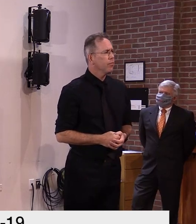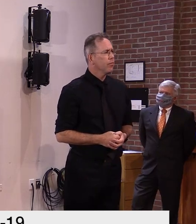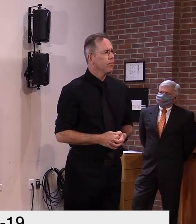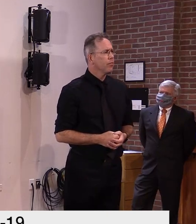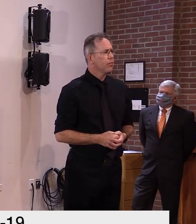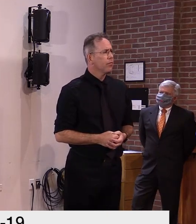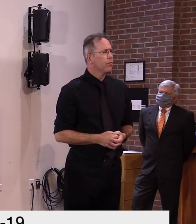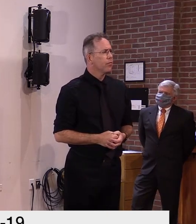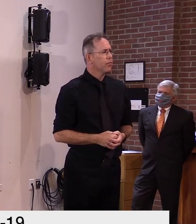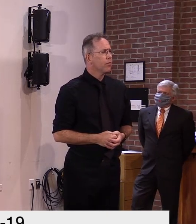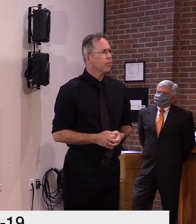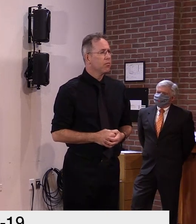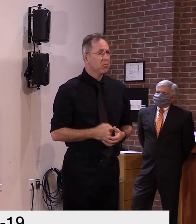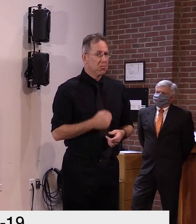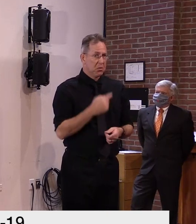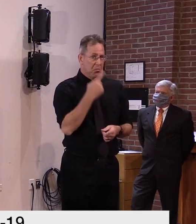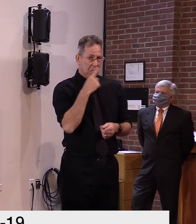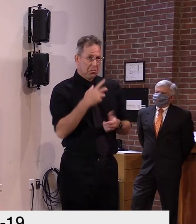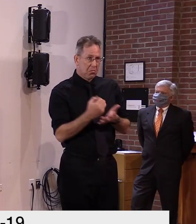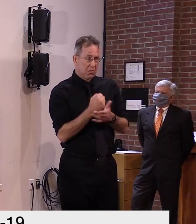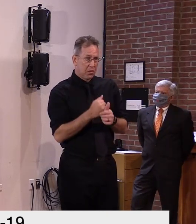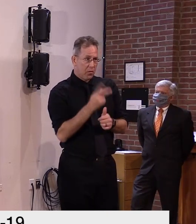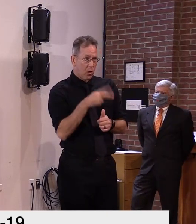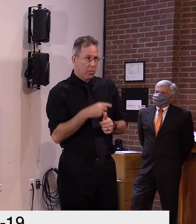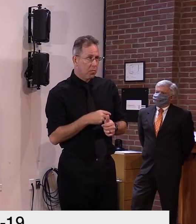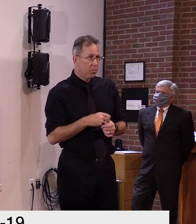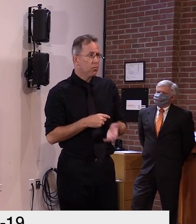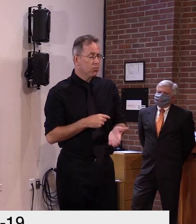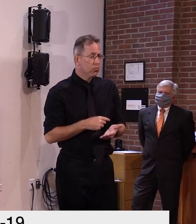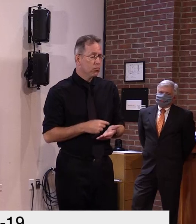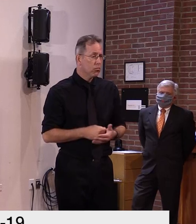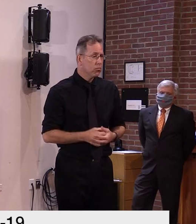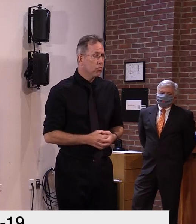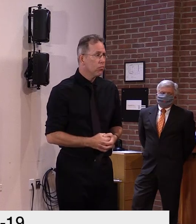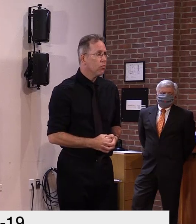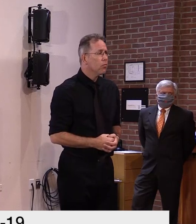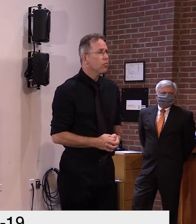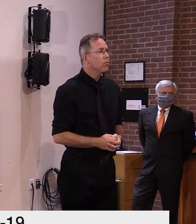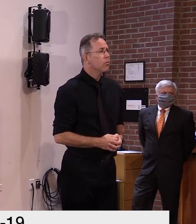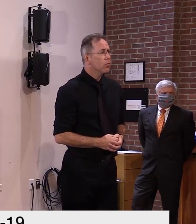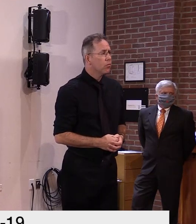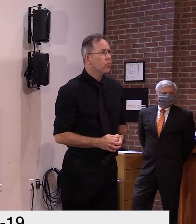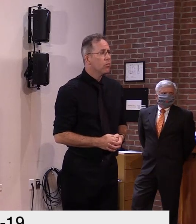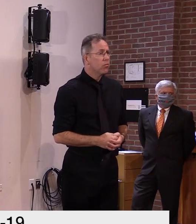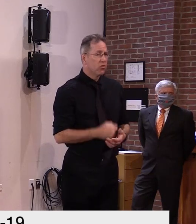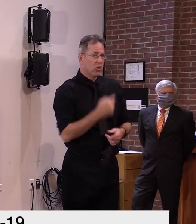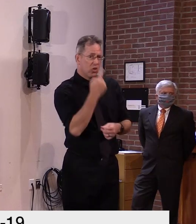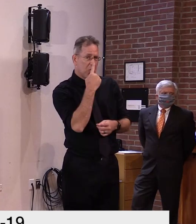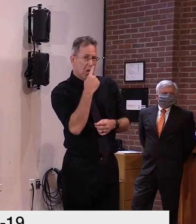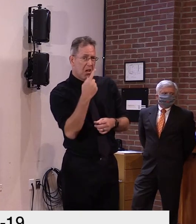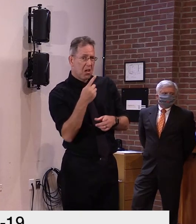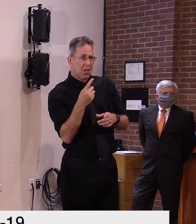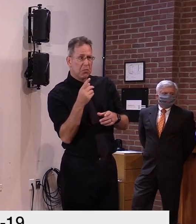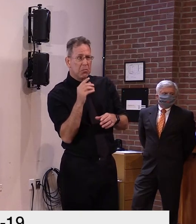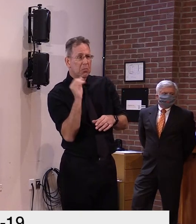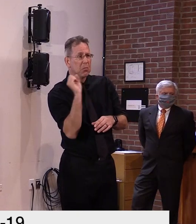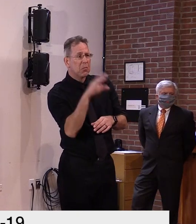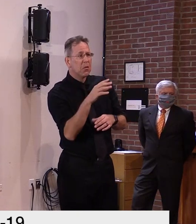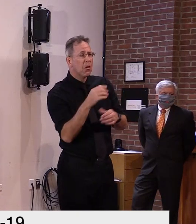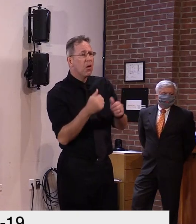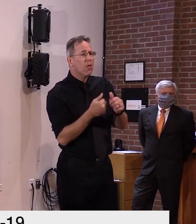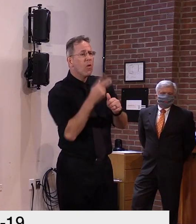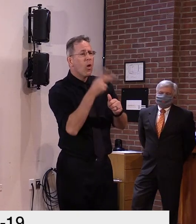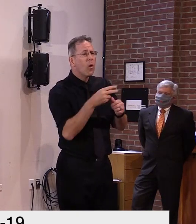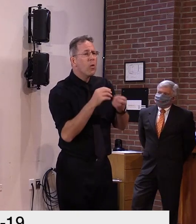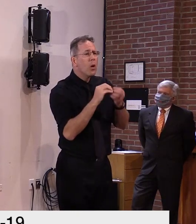with the other questions that I had as far as the numbers and whether the state's been involved with Northwestern